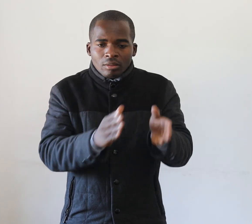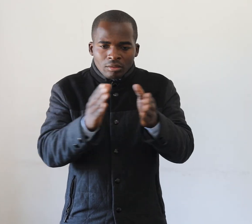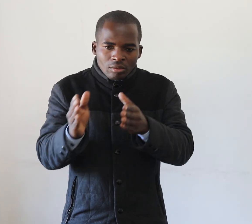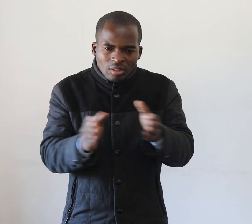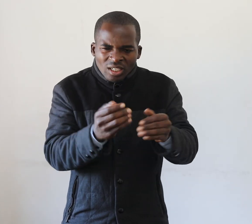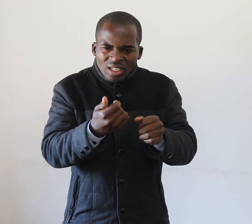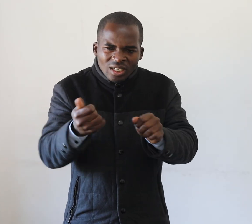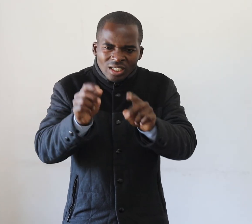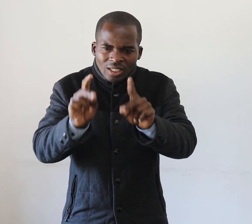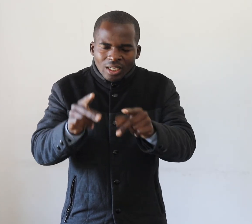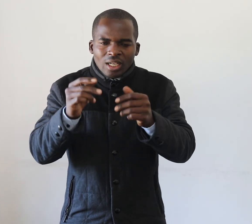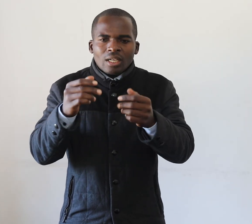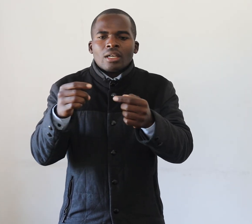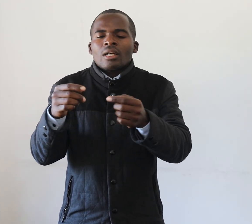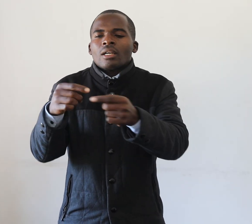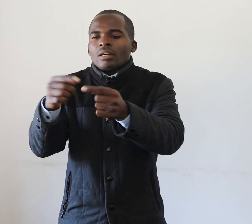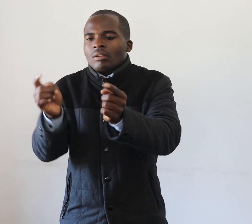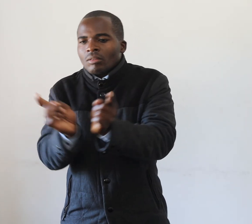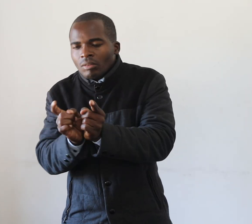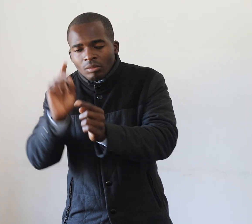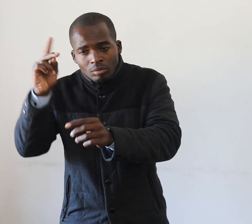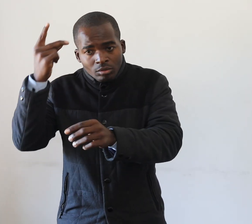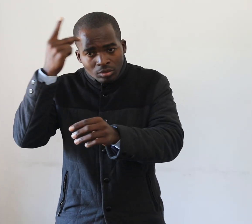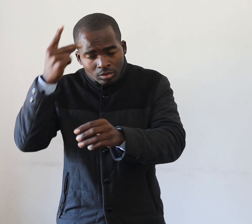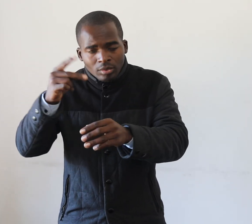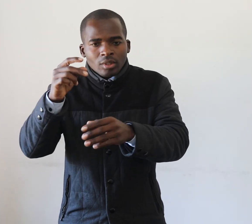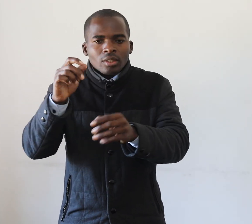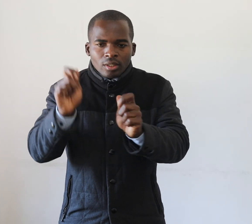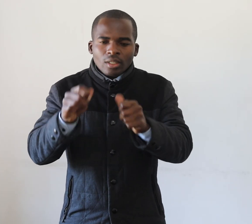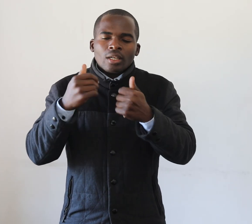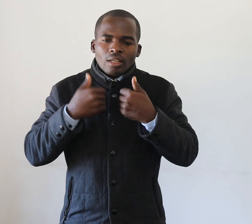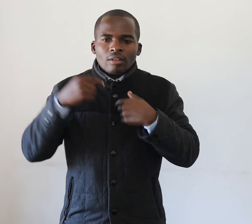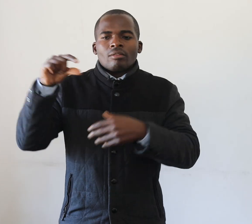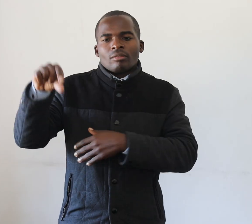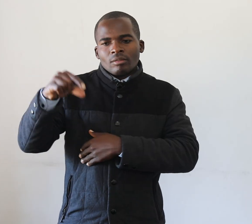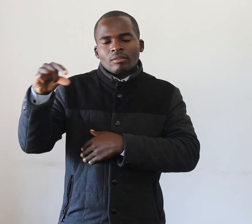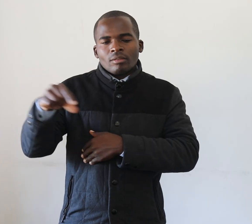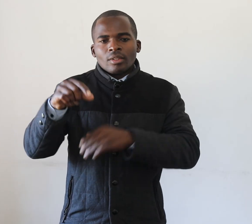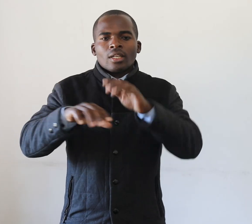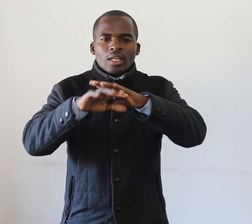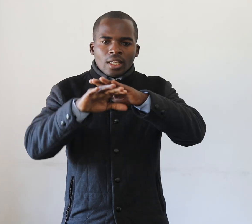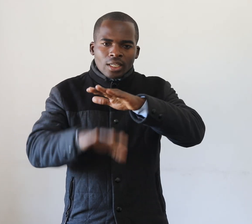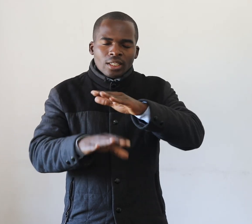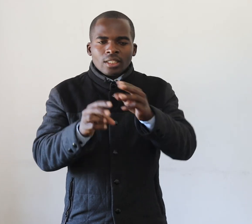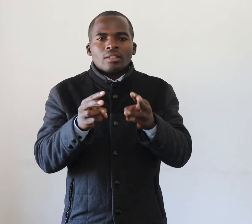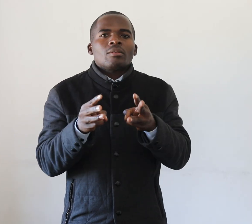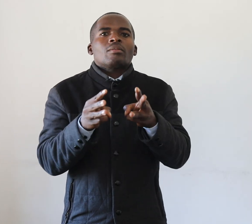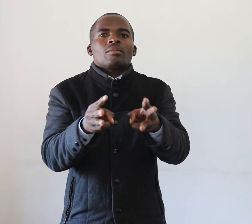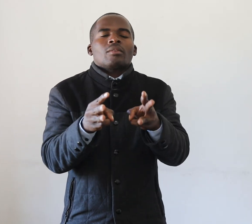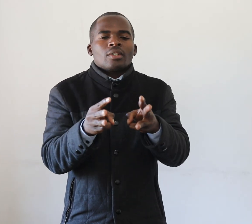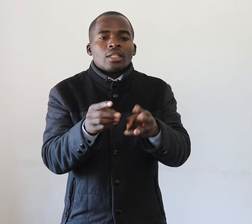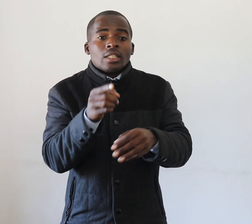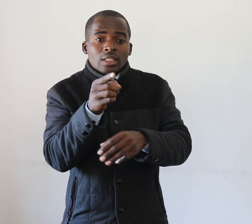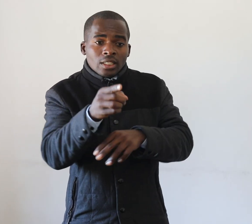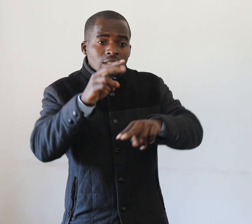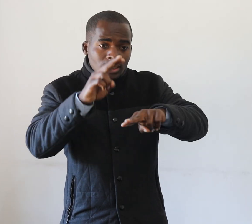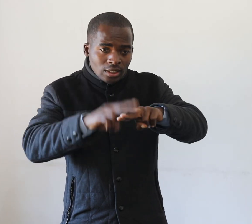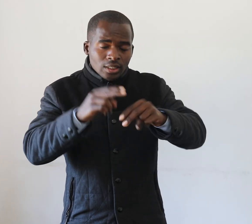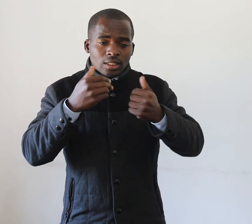to another party that qualifies under the formula. This means the seat belongs to the party